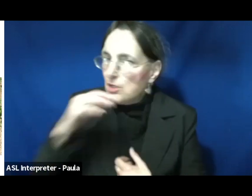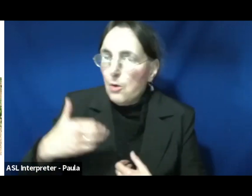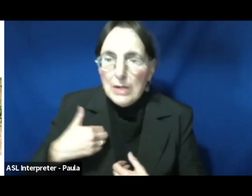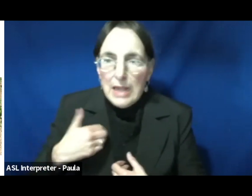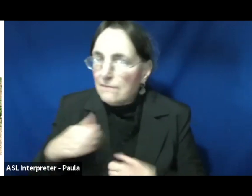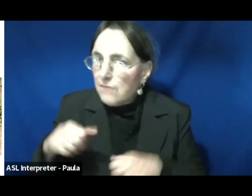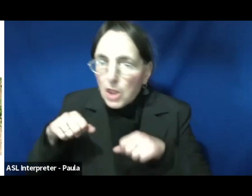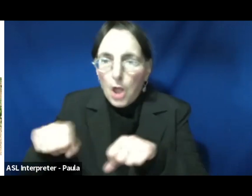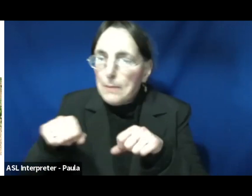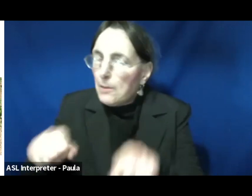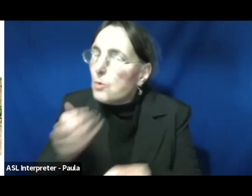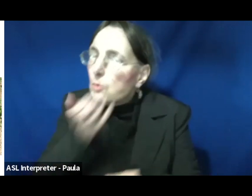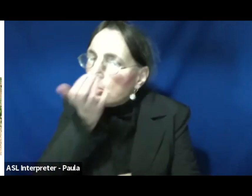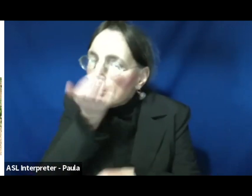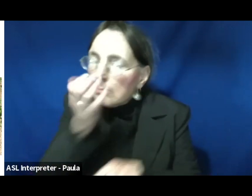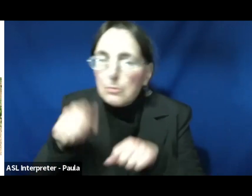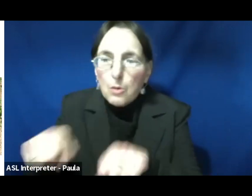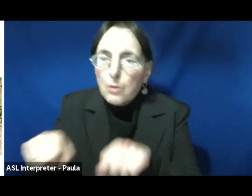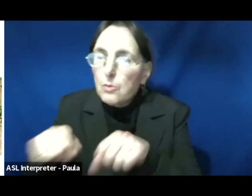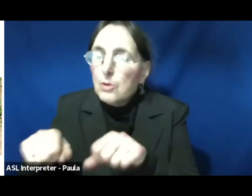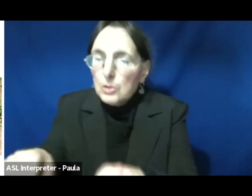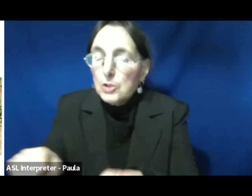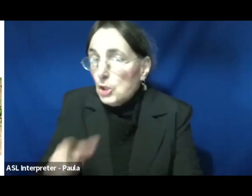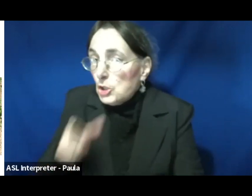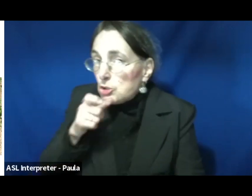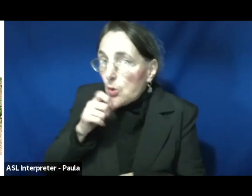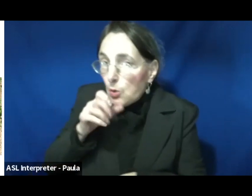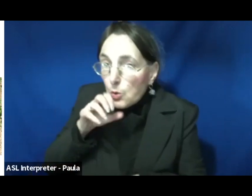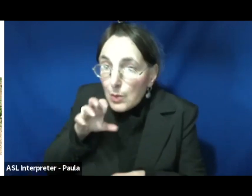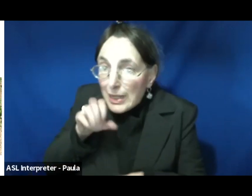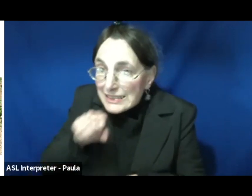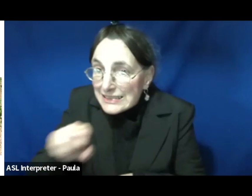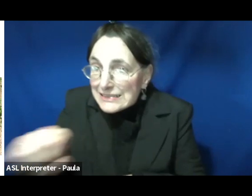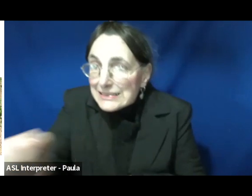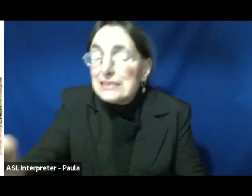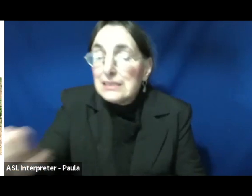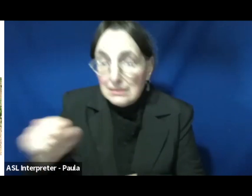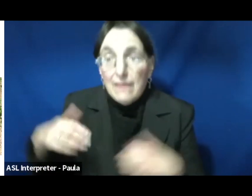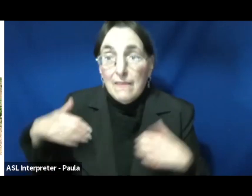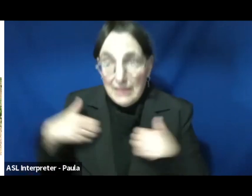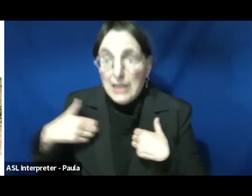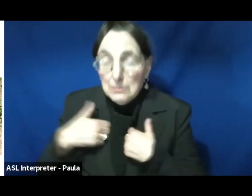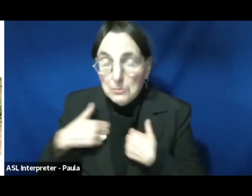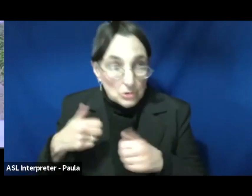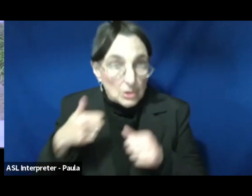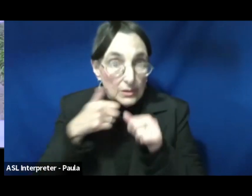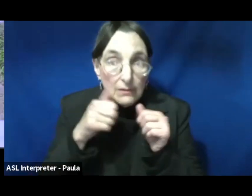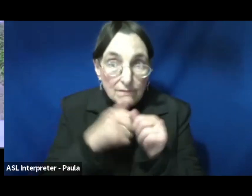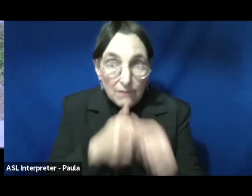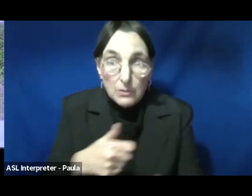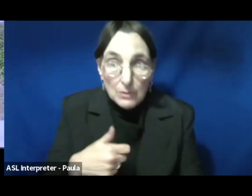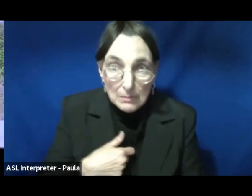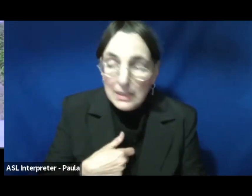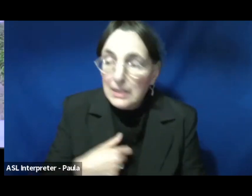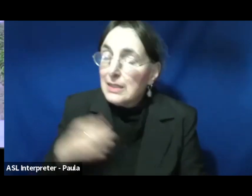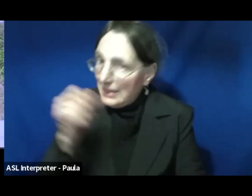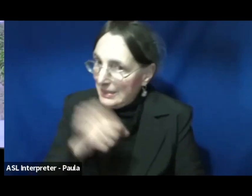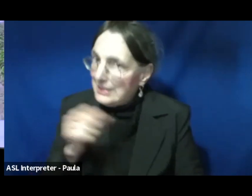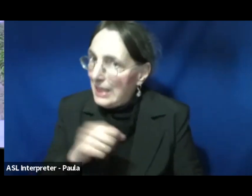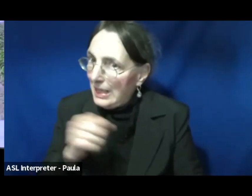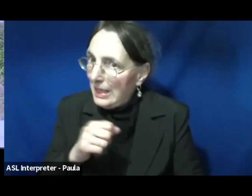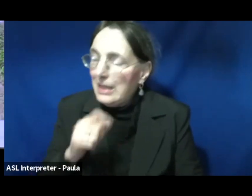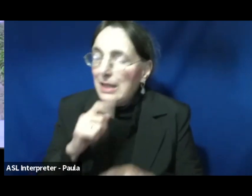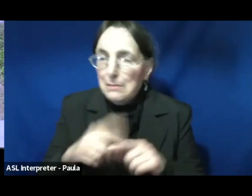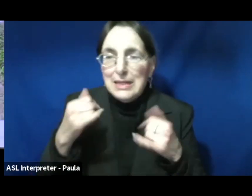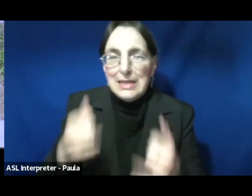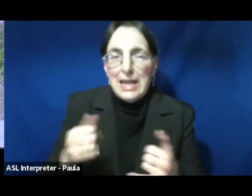who was the lawnmower? The livestock. Are you with me? Yes. But now it's the new grazing pattern. We're giving money to